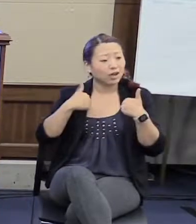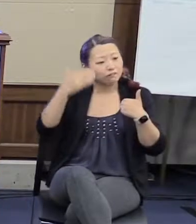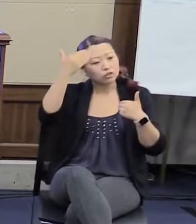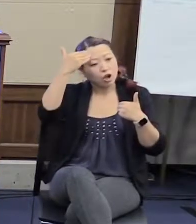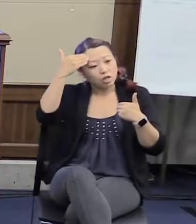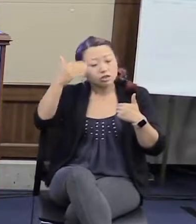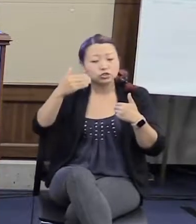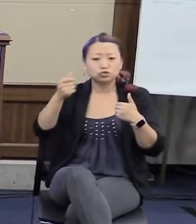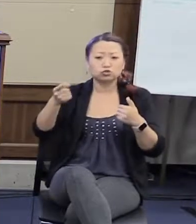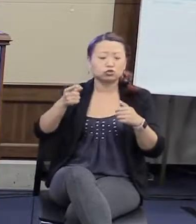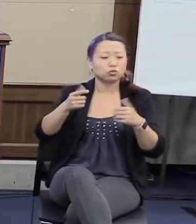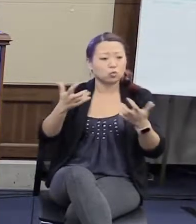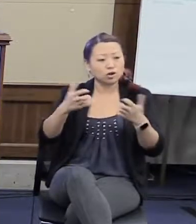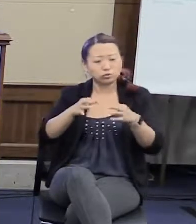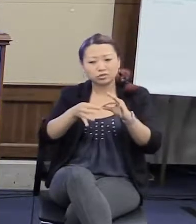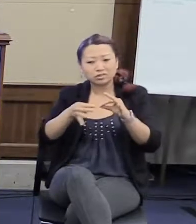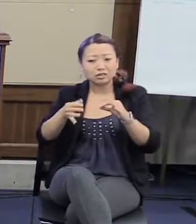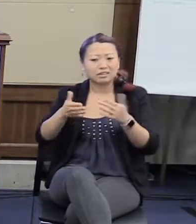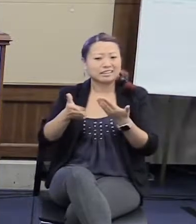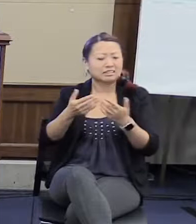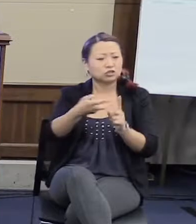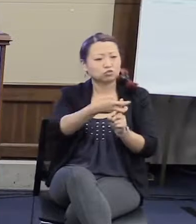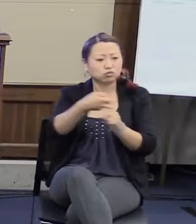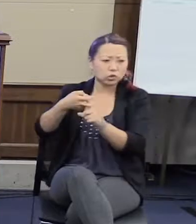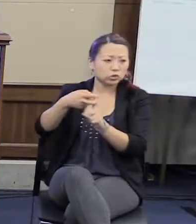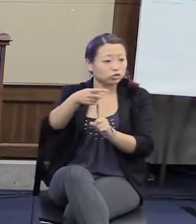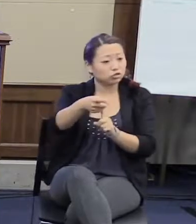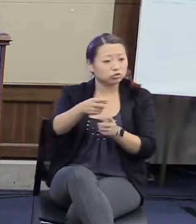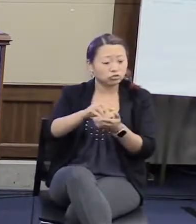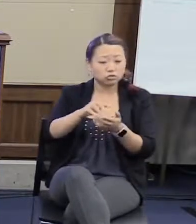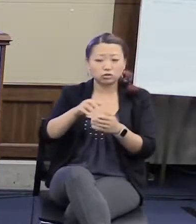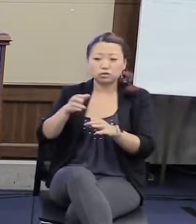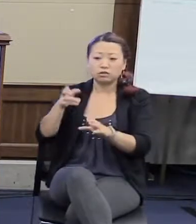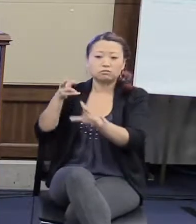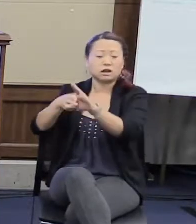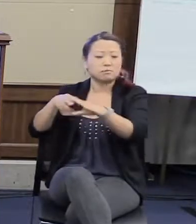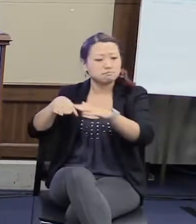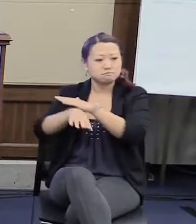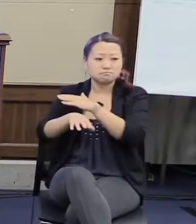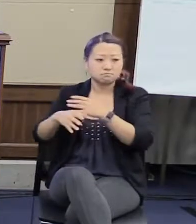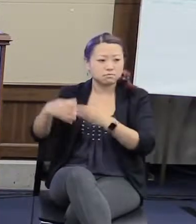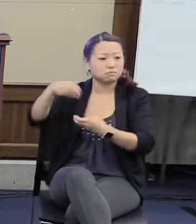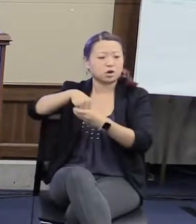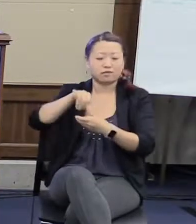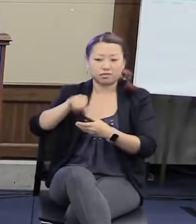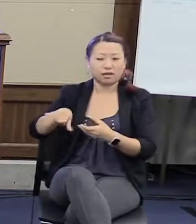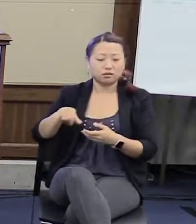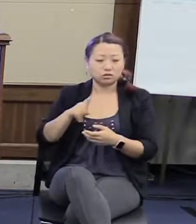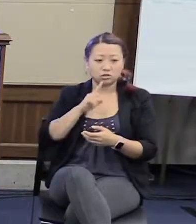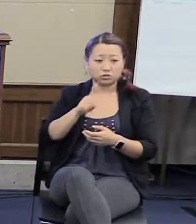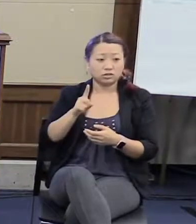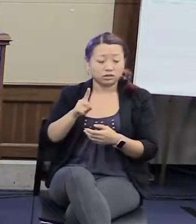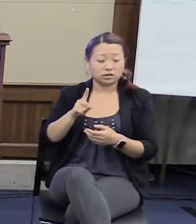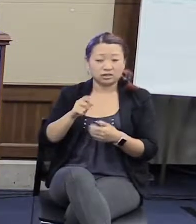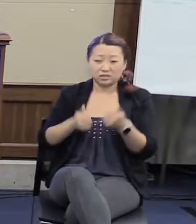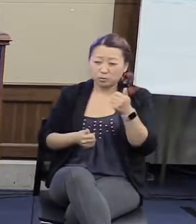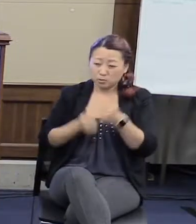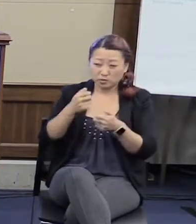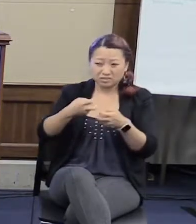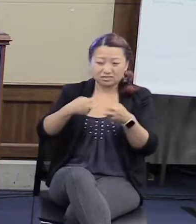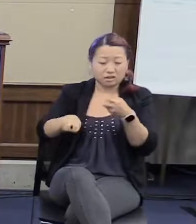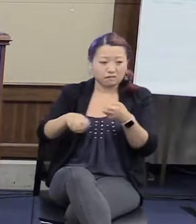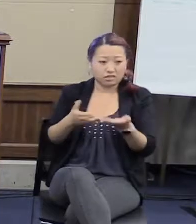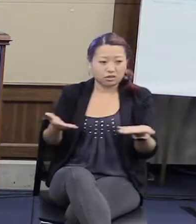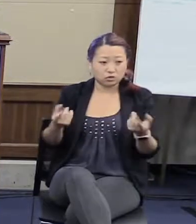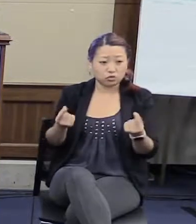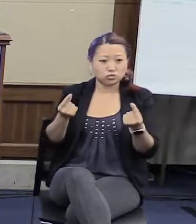it's amazing how you will get recruited to kind of come in and be a part of it. It's a matter, the hardest thing